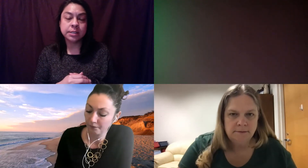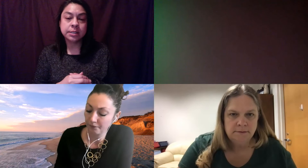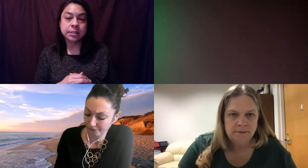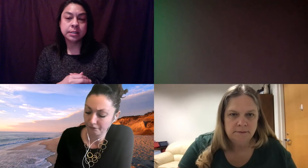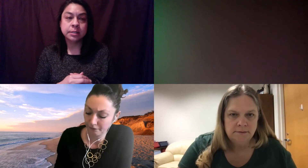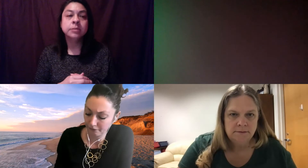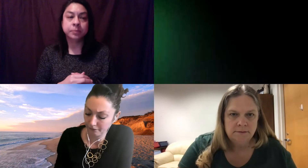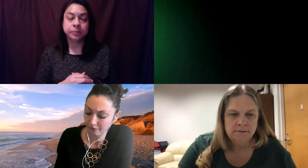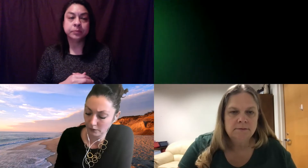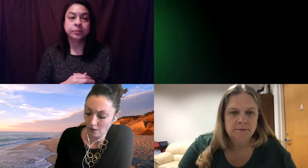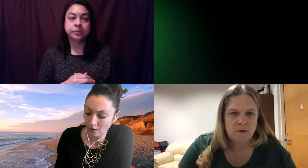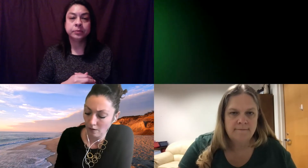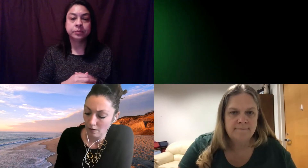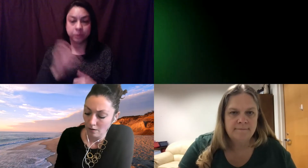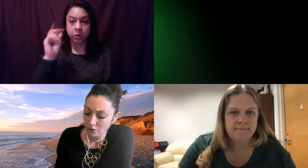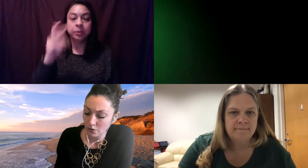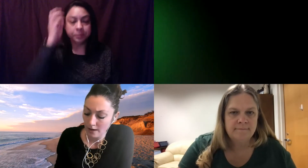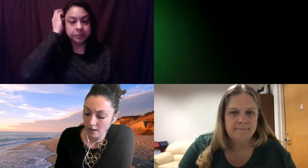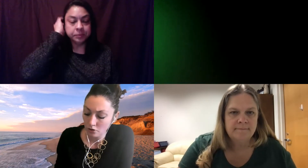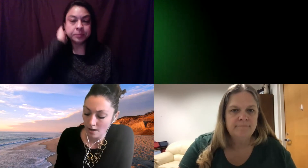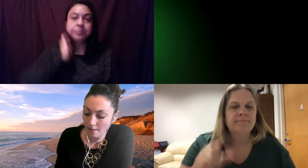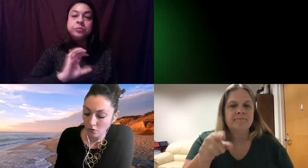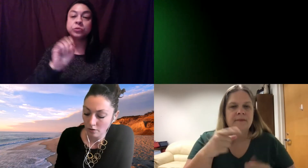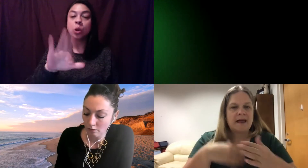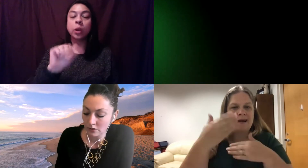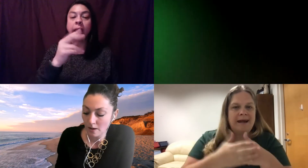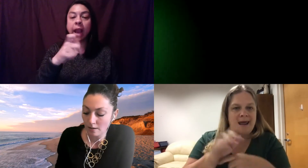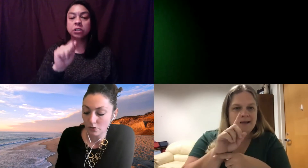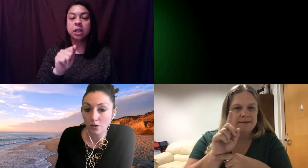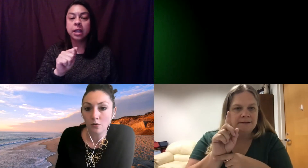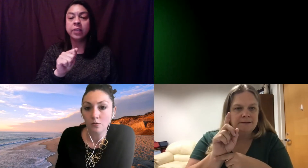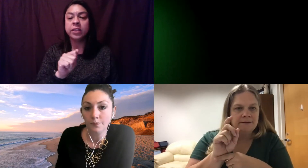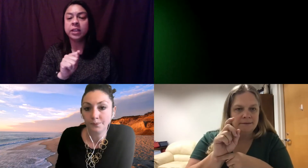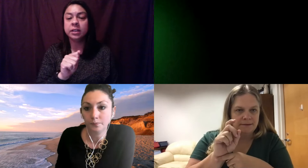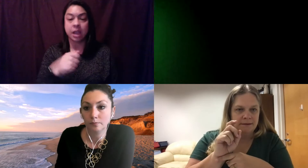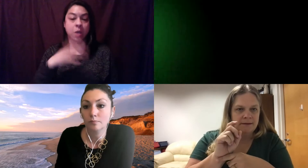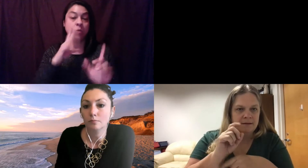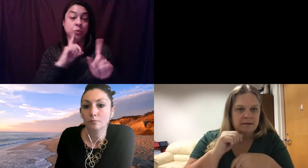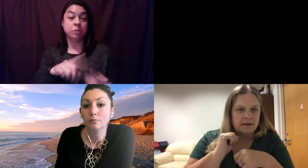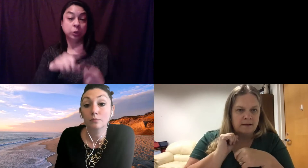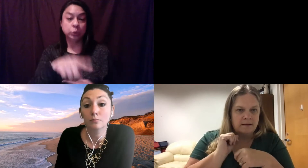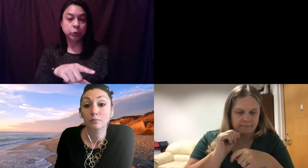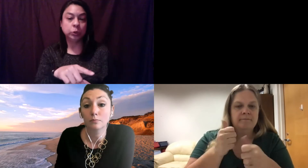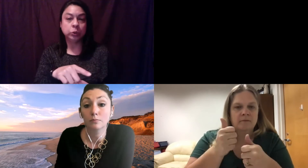Sanchez. Okay. So Angela, I'm going to respond to you.